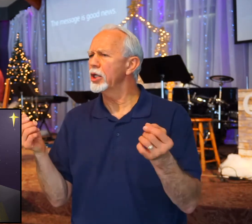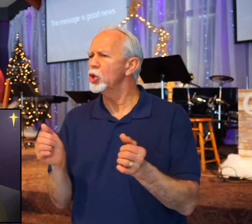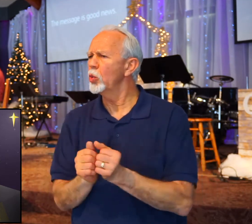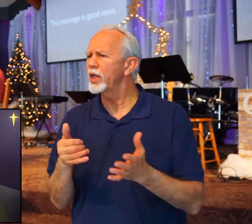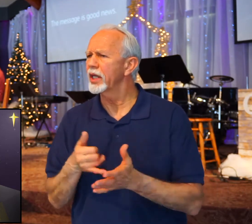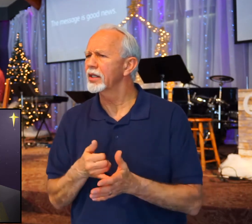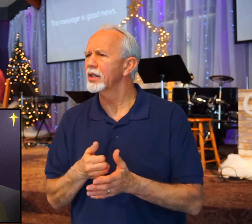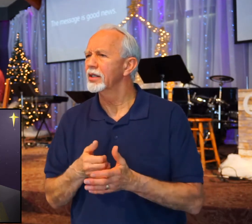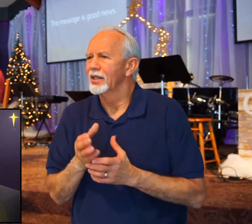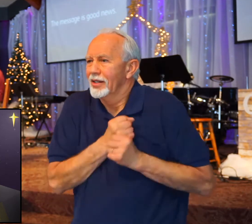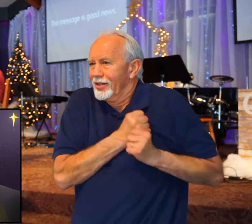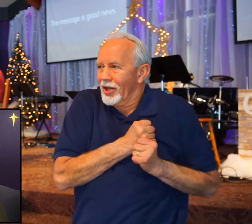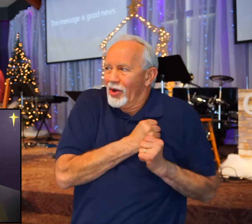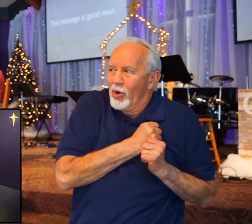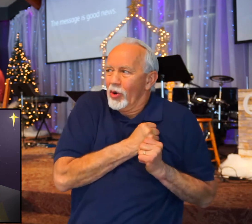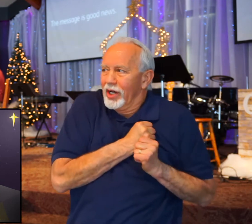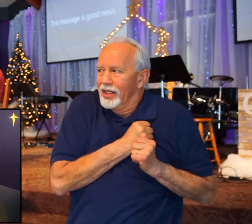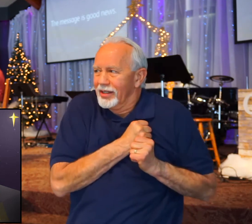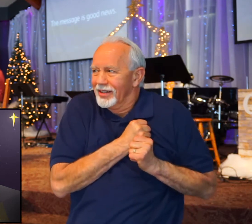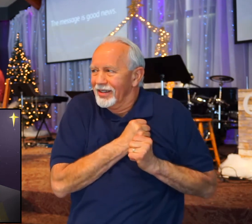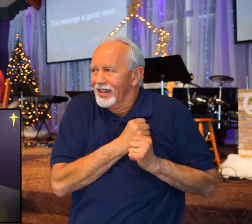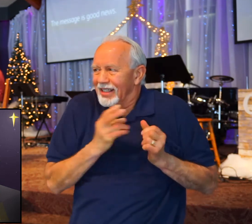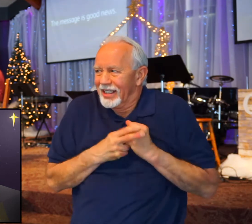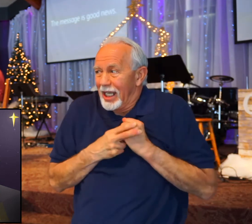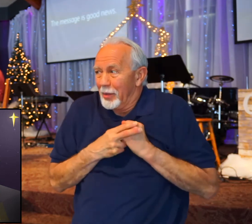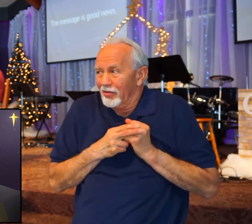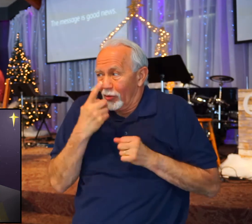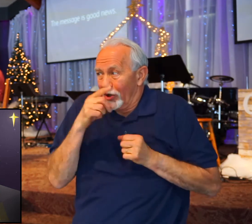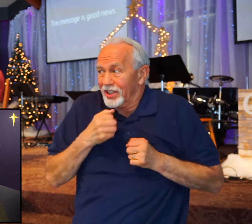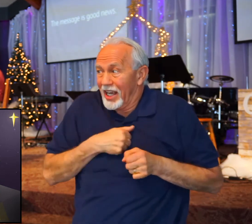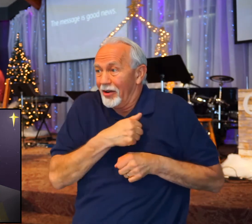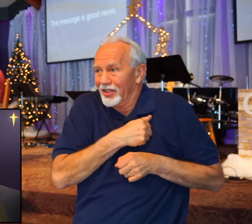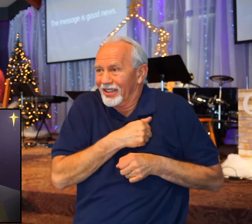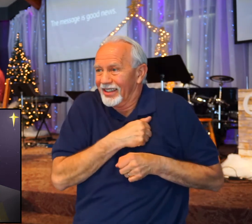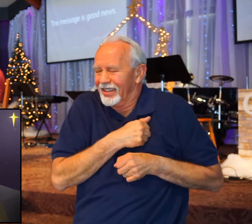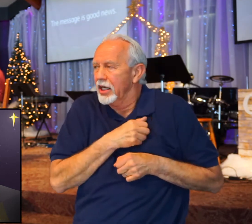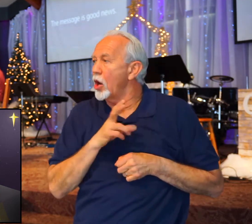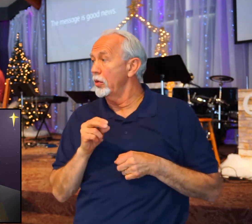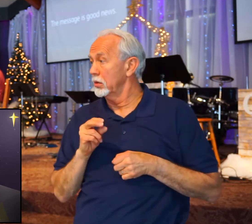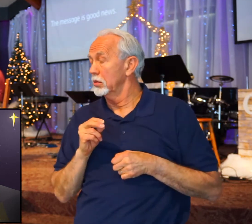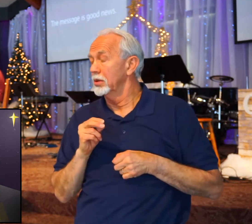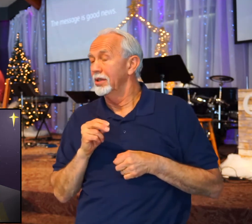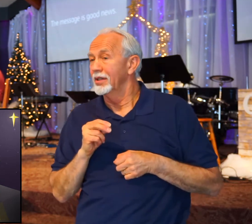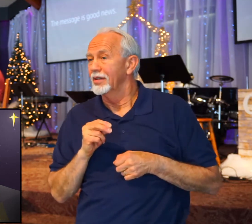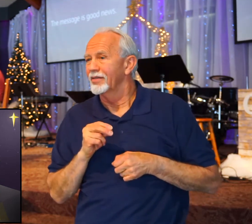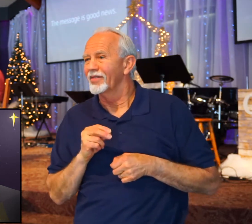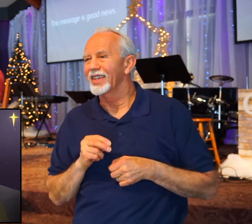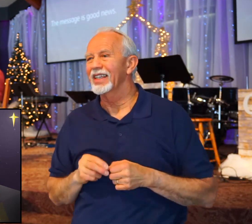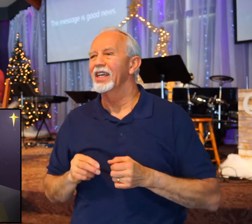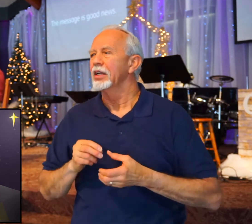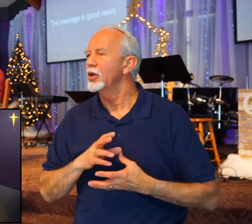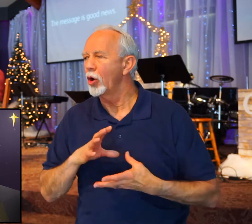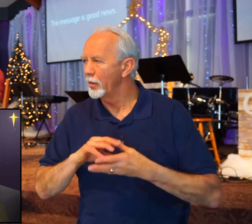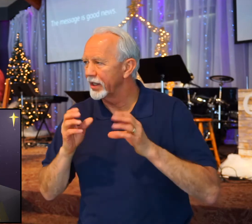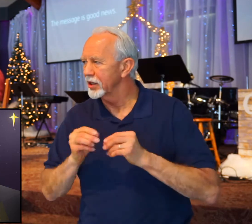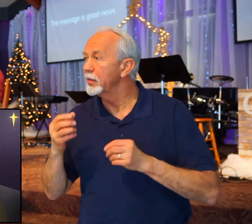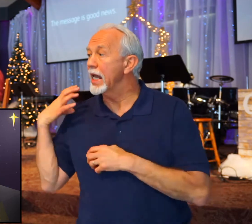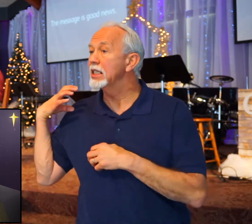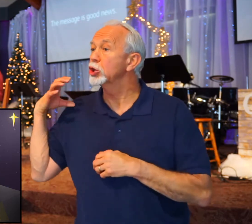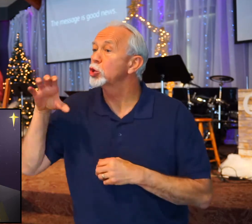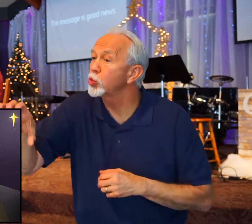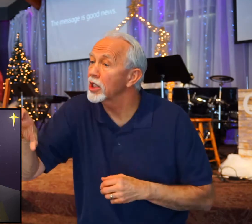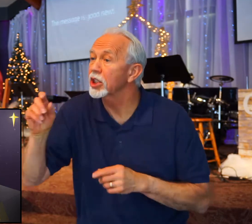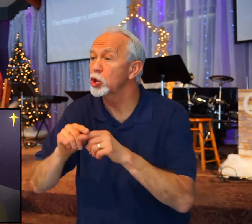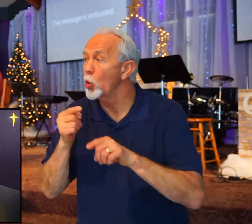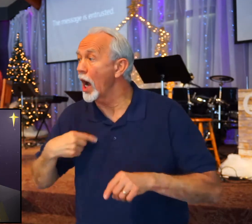we to just hoard it? Are we to just keep it for ourselves? Tell us, Pastor. No, the message has been entrusted to